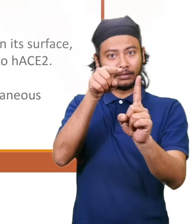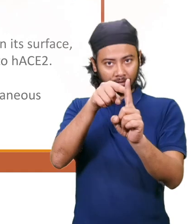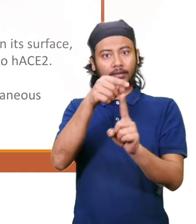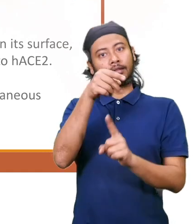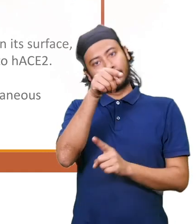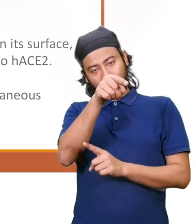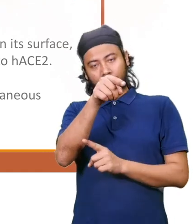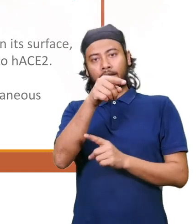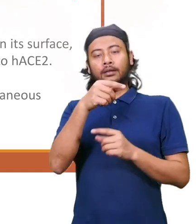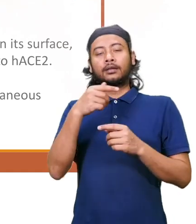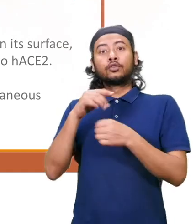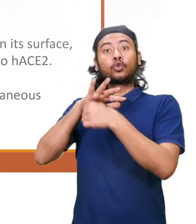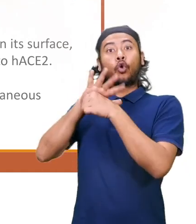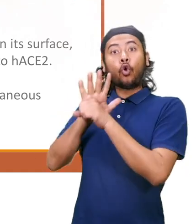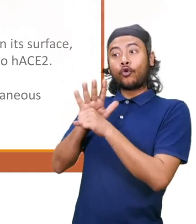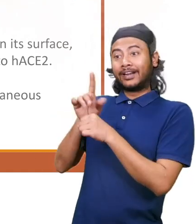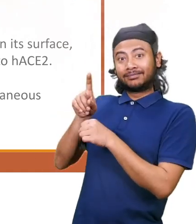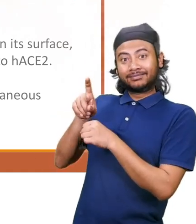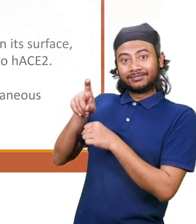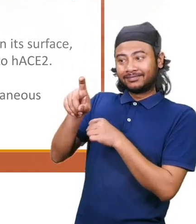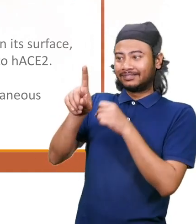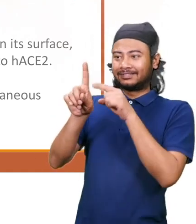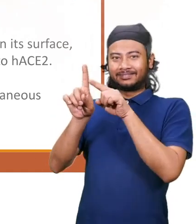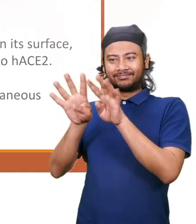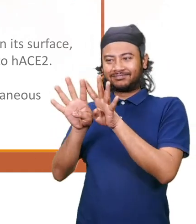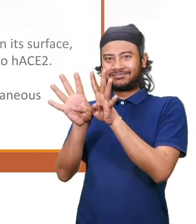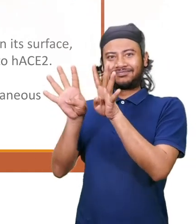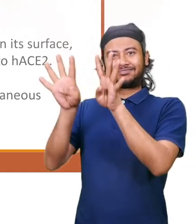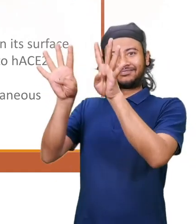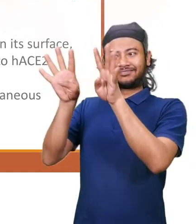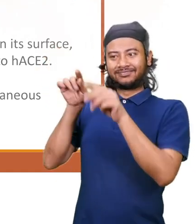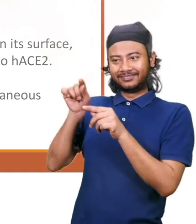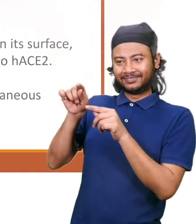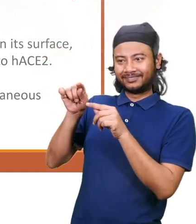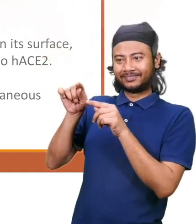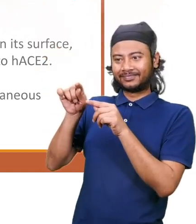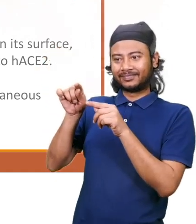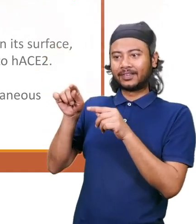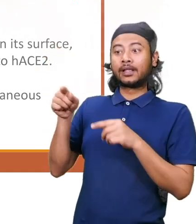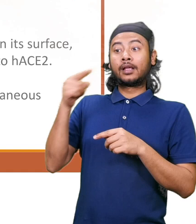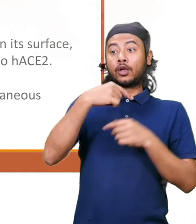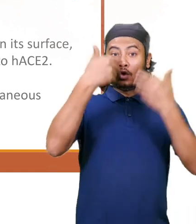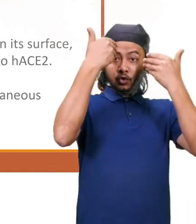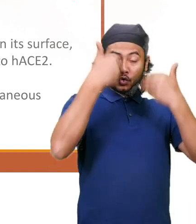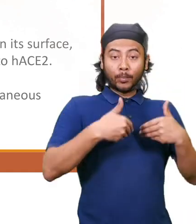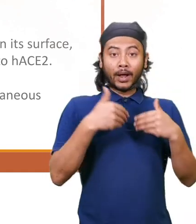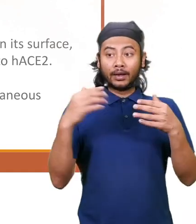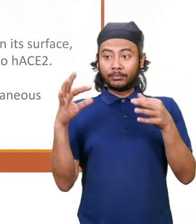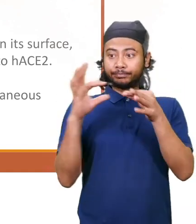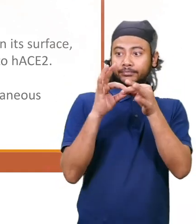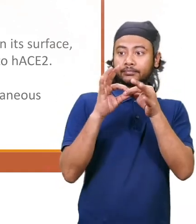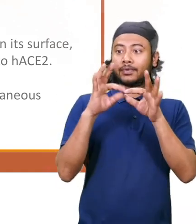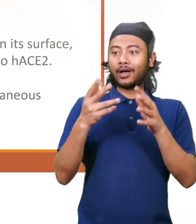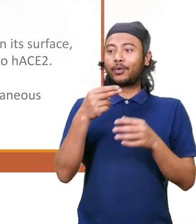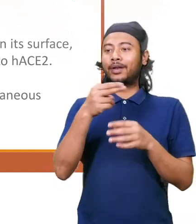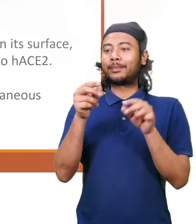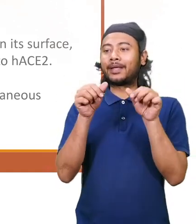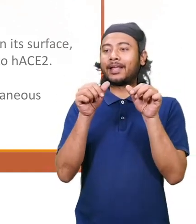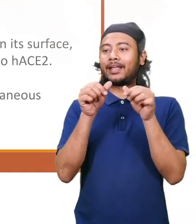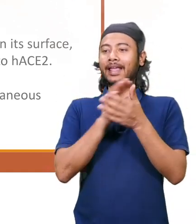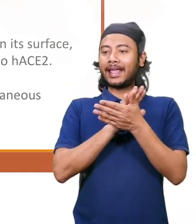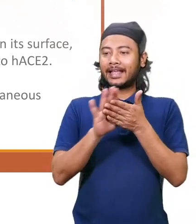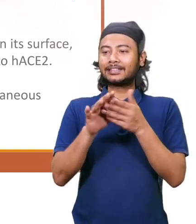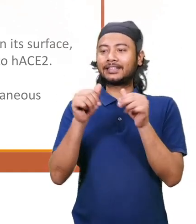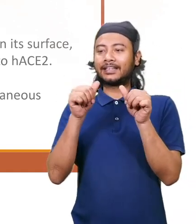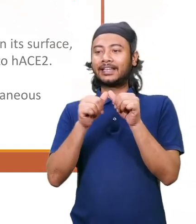with glycans. So the receptor of SARS-CoV-2 viruses are